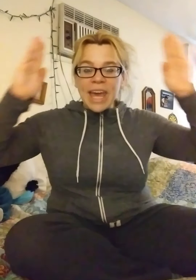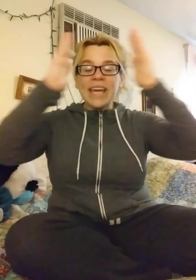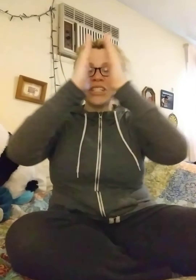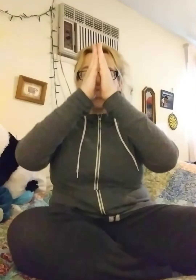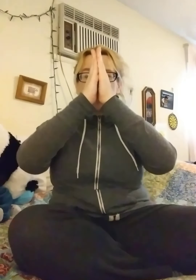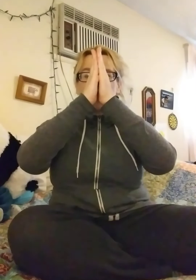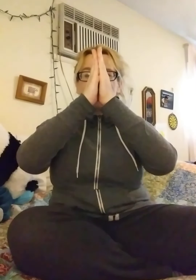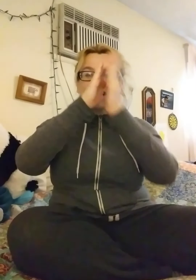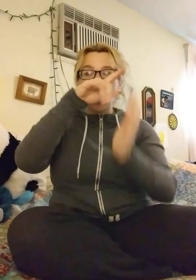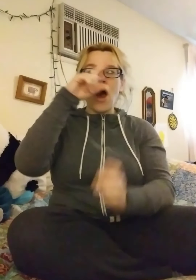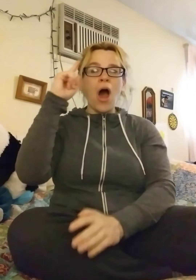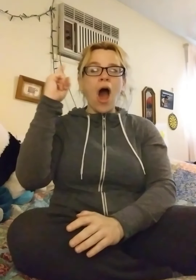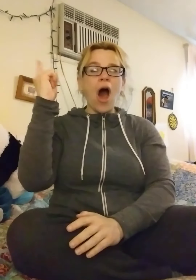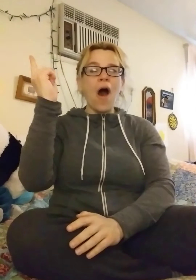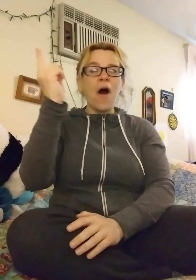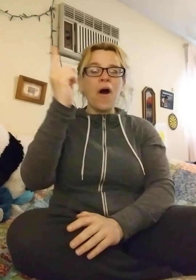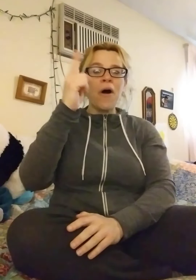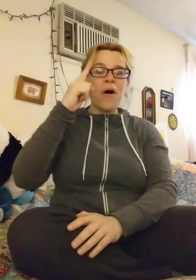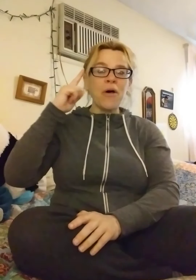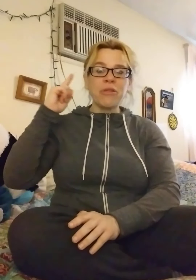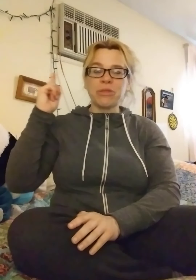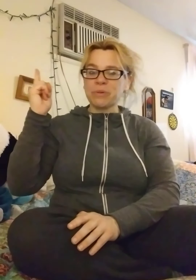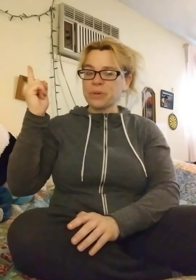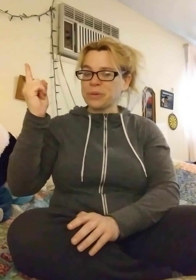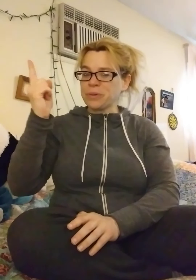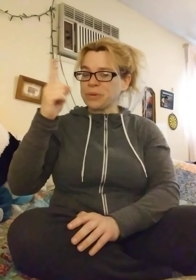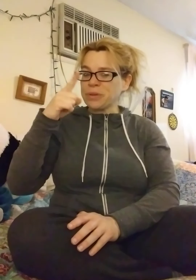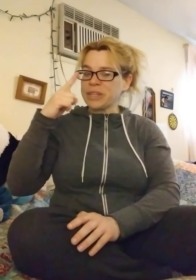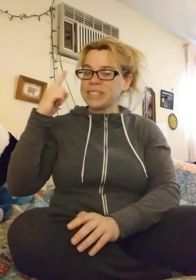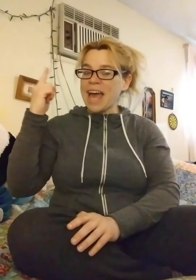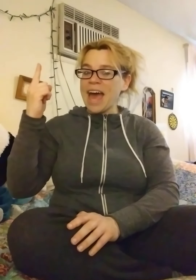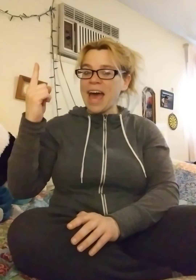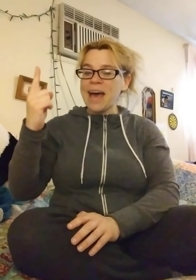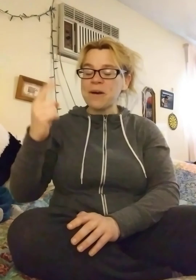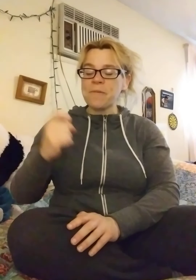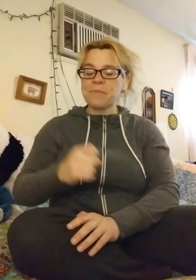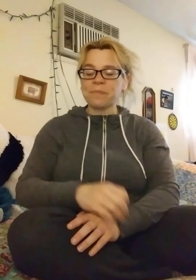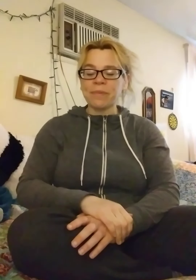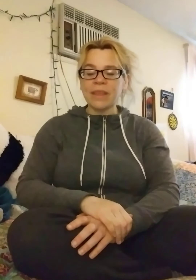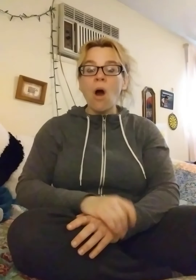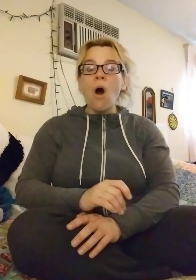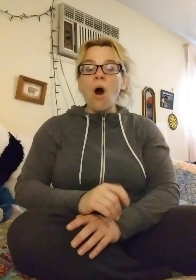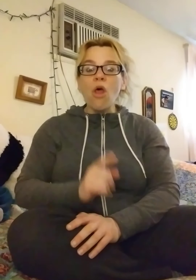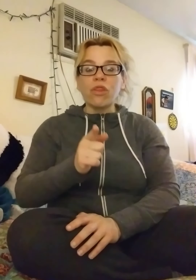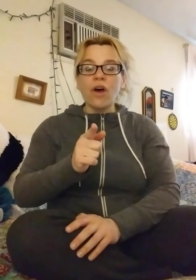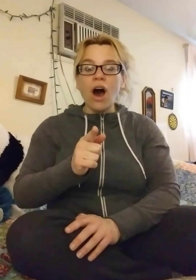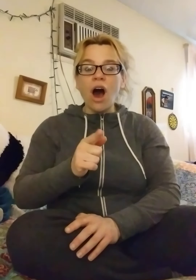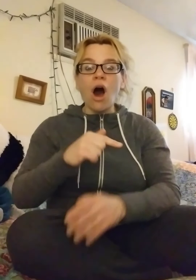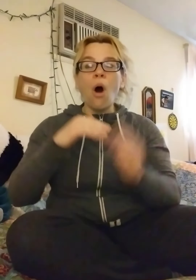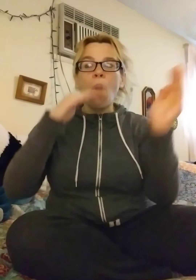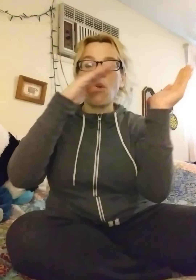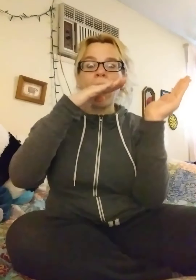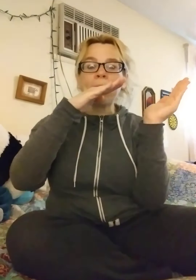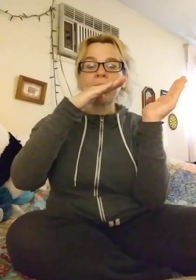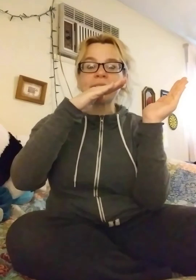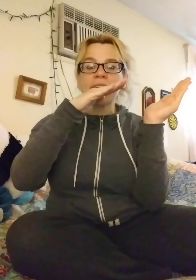and shut all through the town. The wipers on